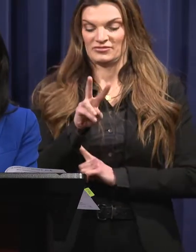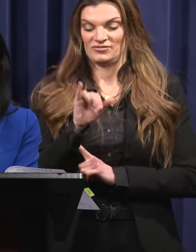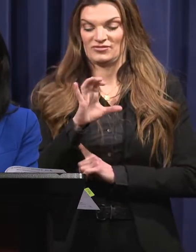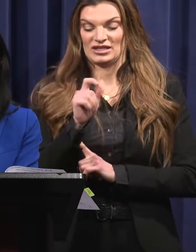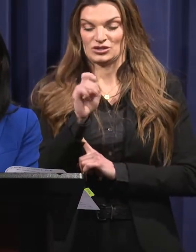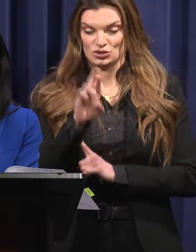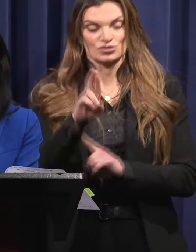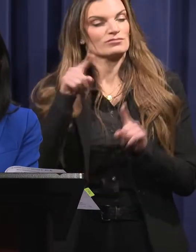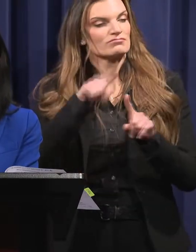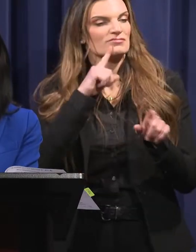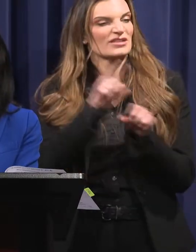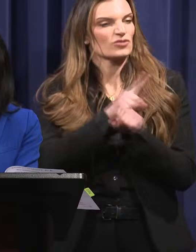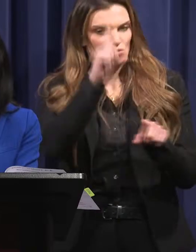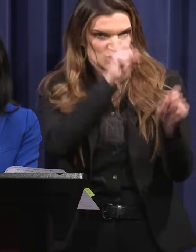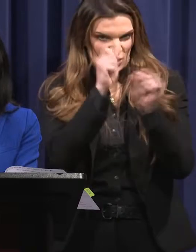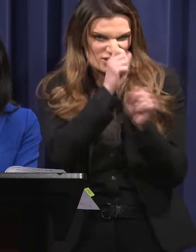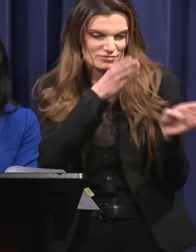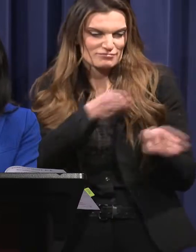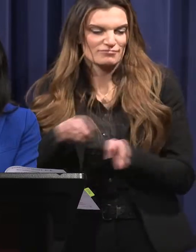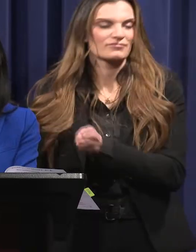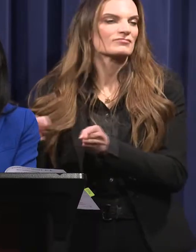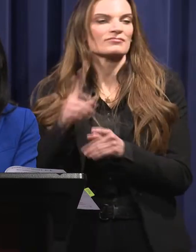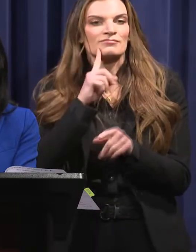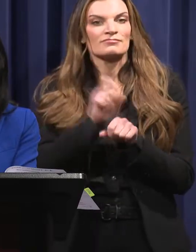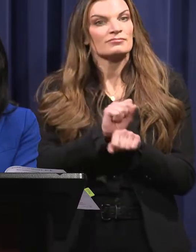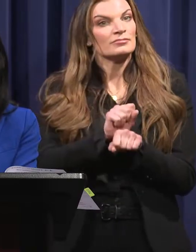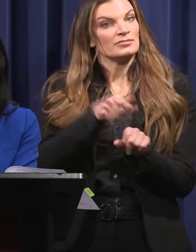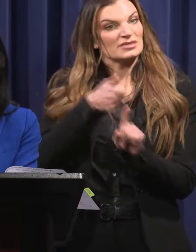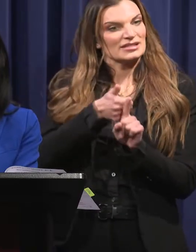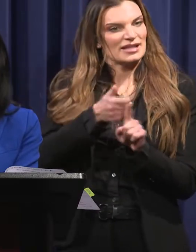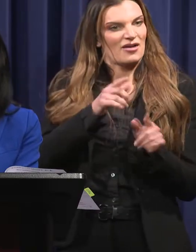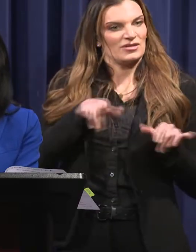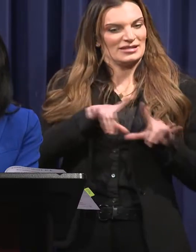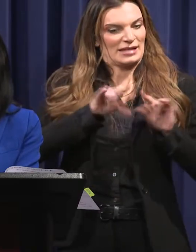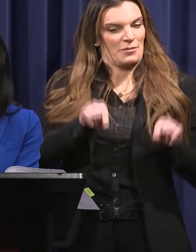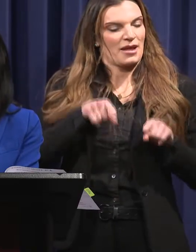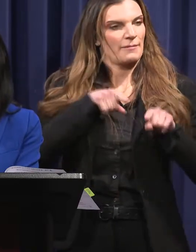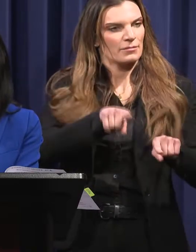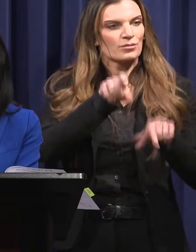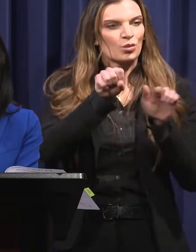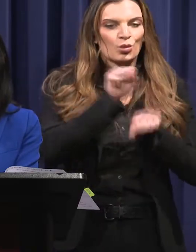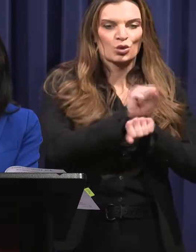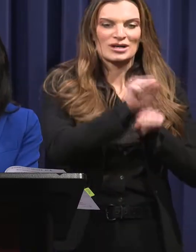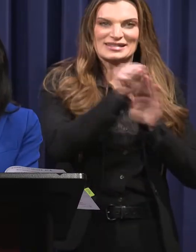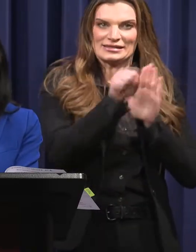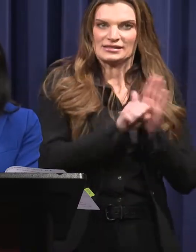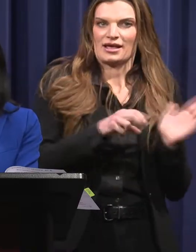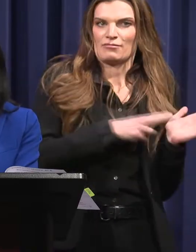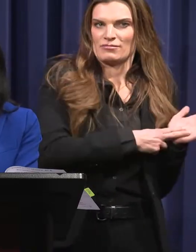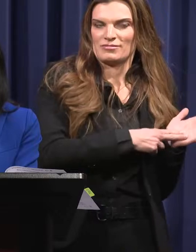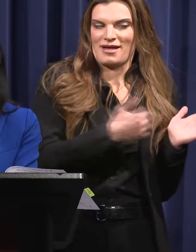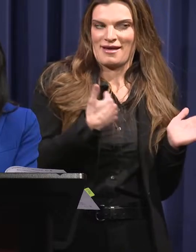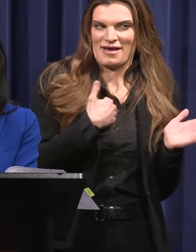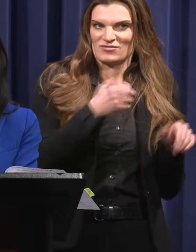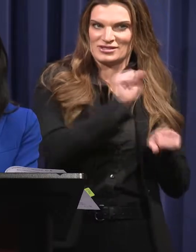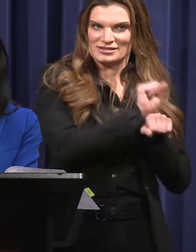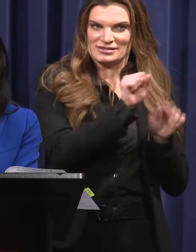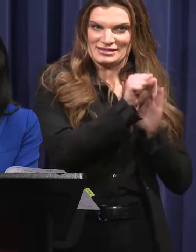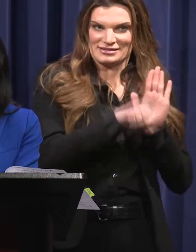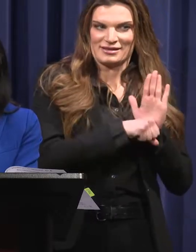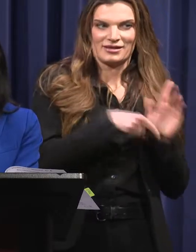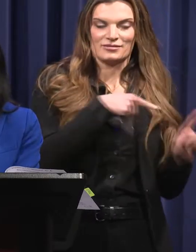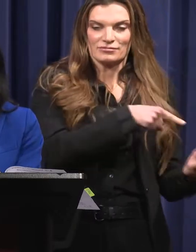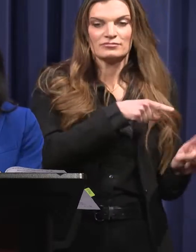employees. This consulting firm served as a tool for the Menards to contract with many of the